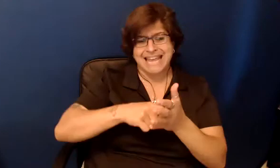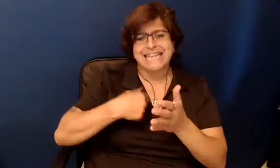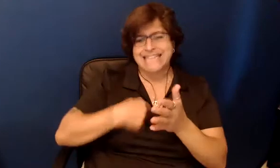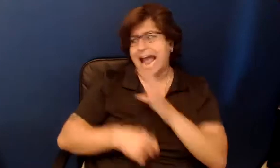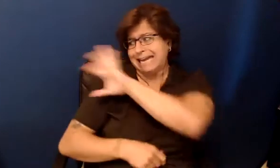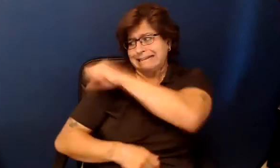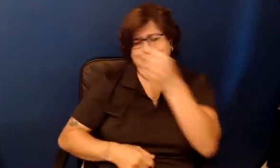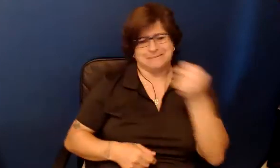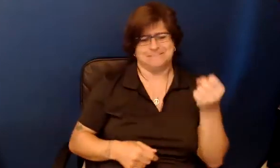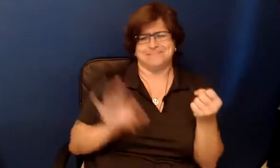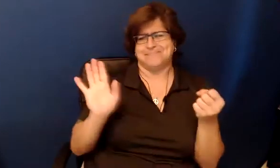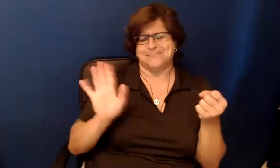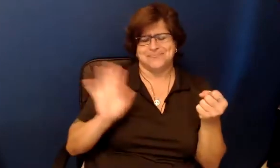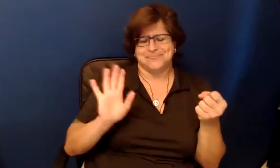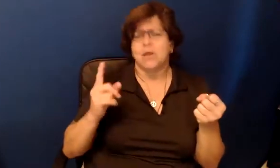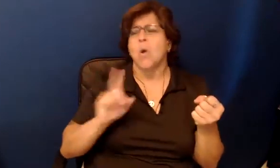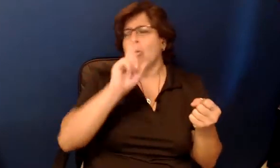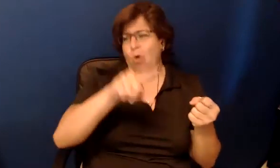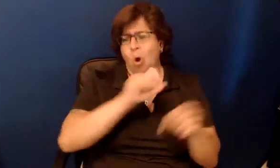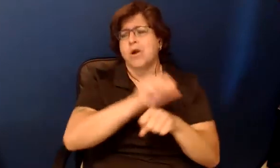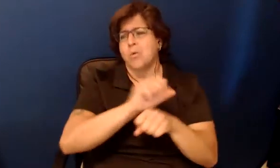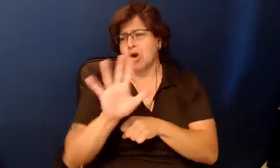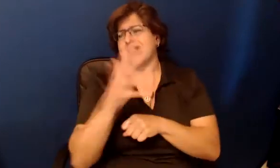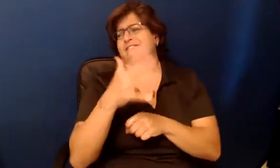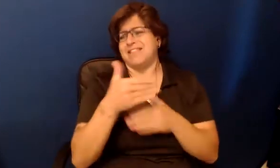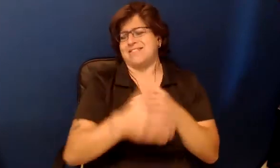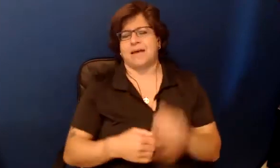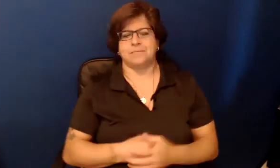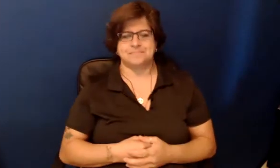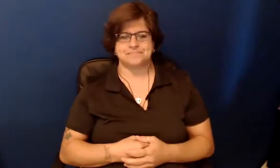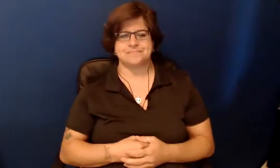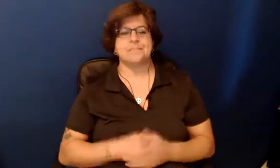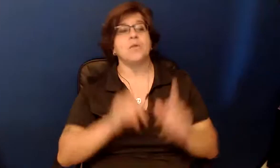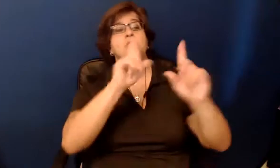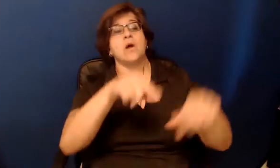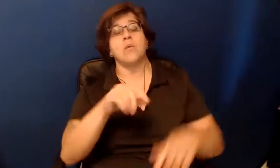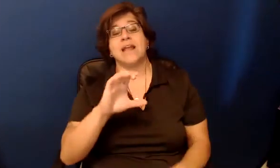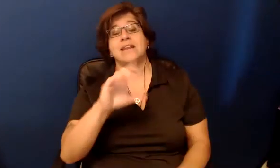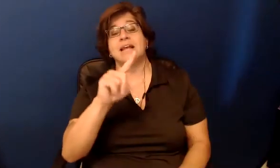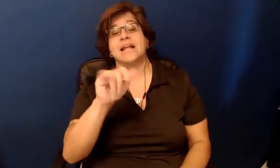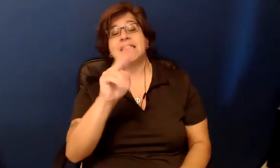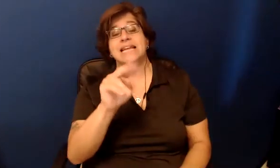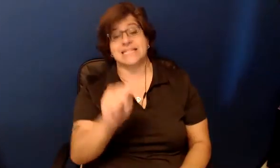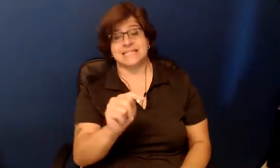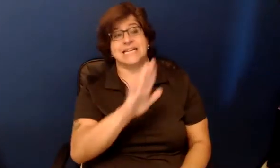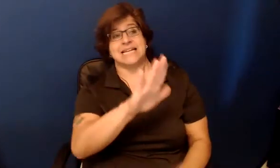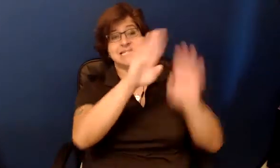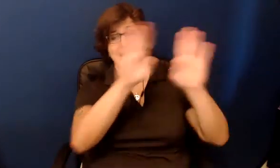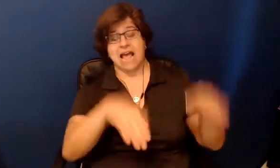go do this fifth step anyway, you know. So I went over to Clint's house, and he gave me a coffee